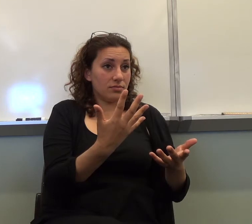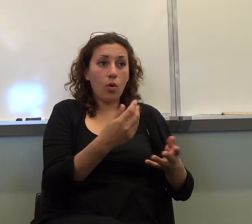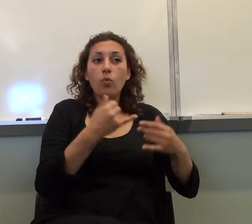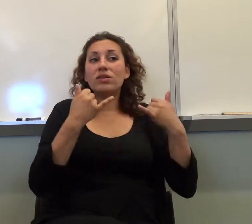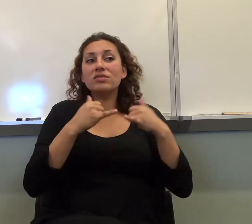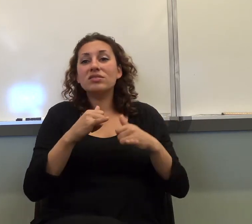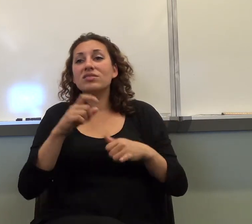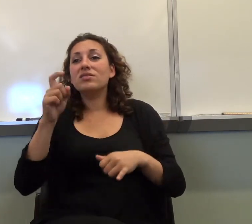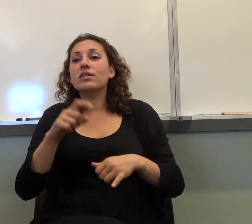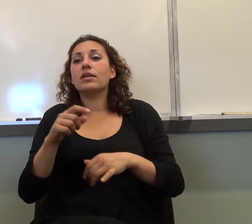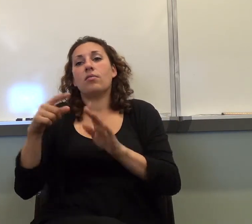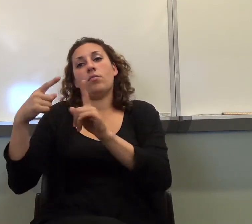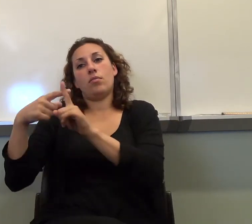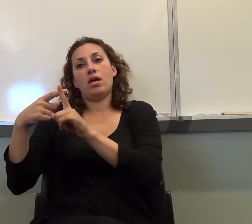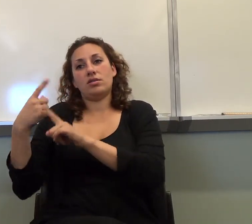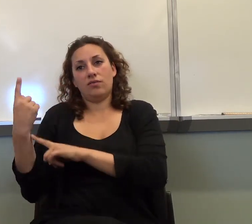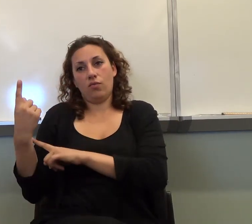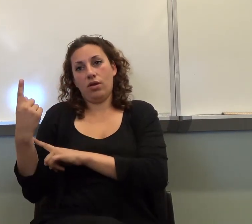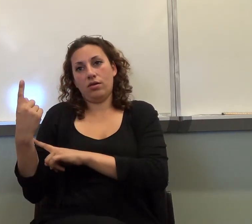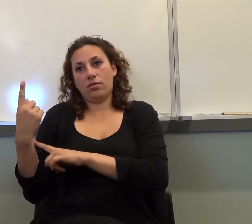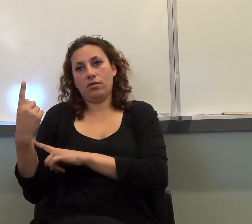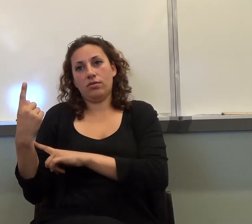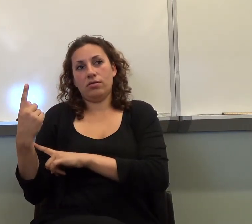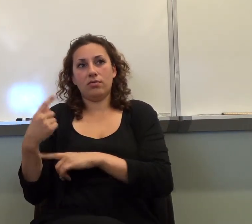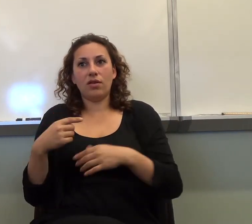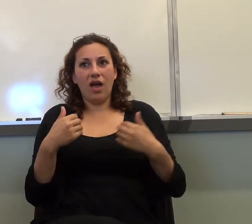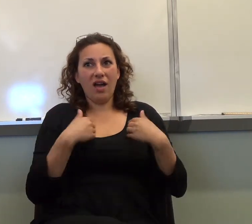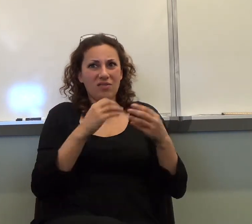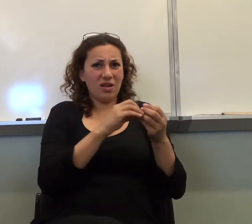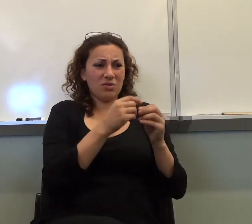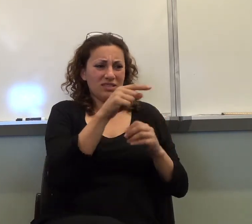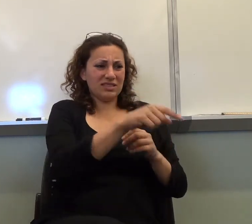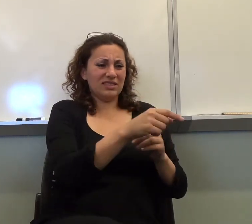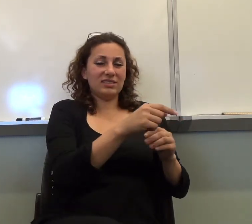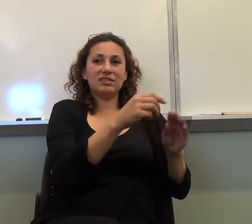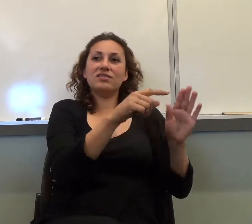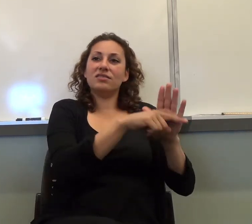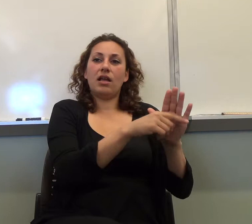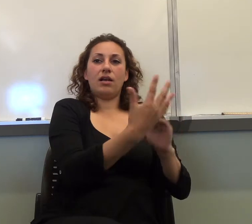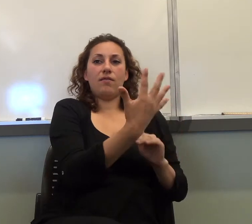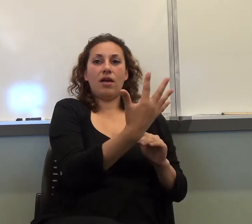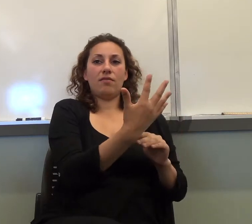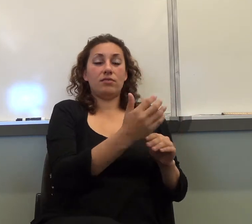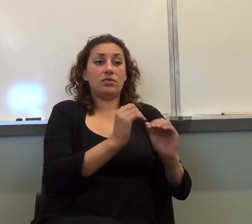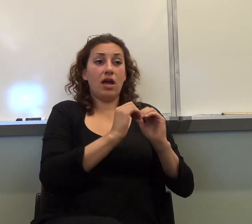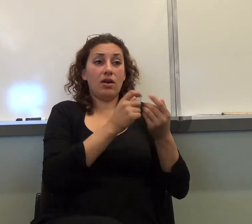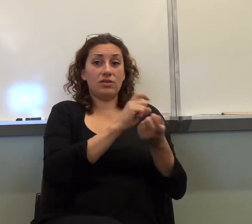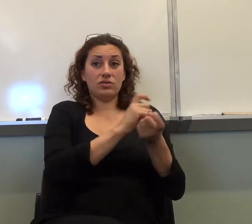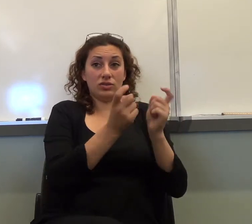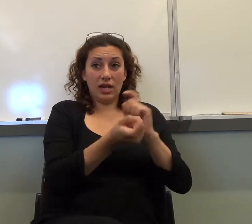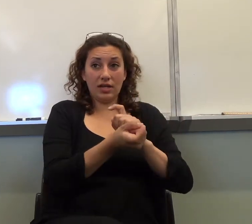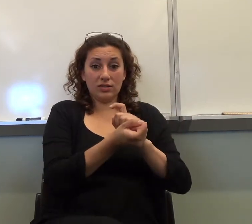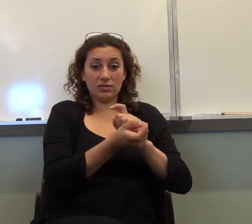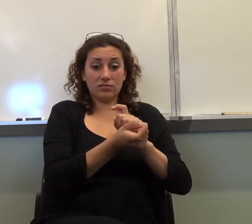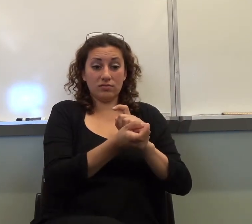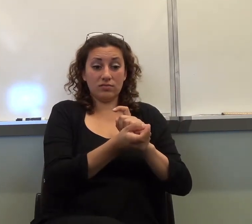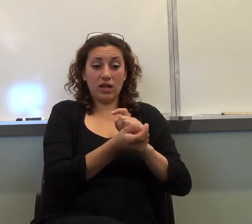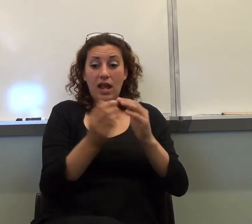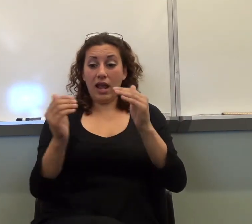positive 1. And we've already got a factor that's negative. So the only way to get this multiplication to come out to be positive is for that to be